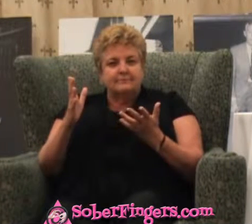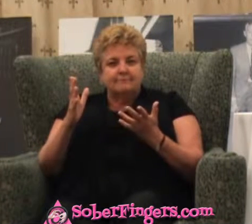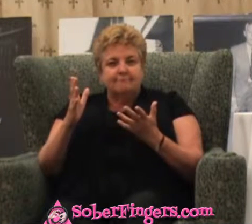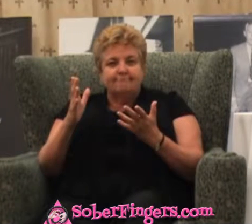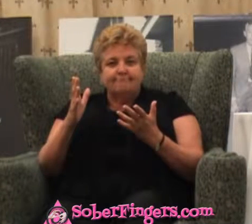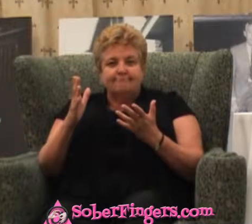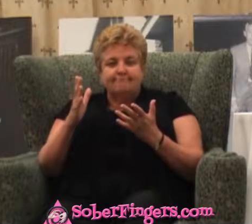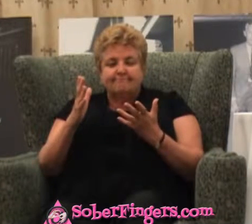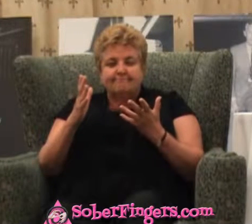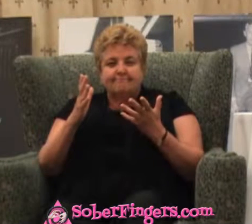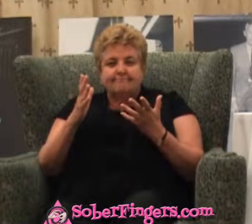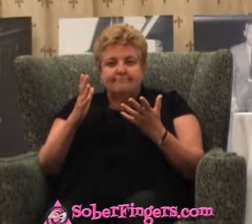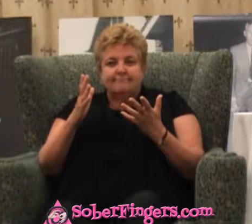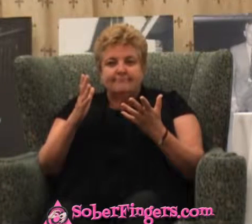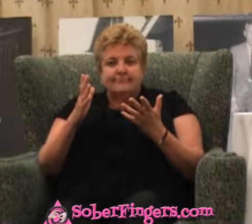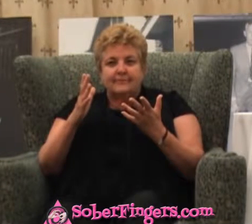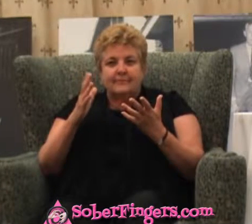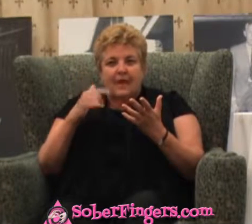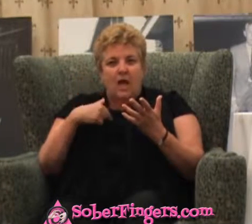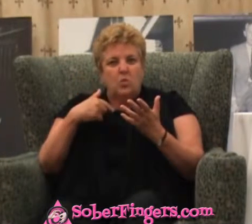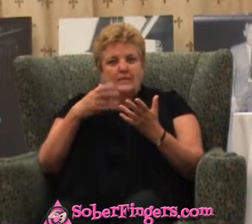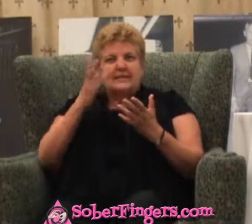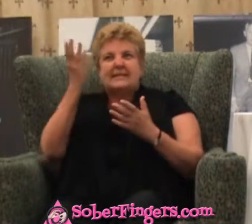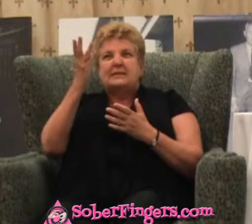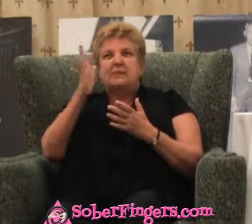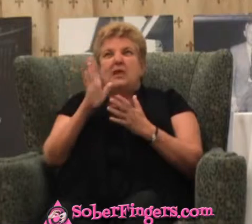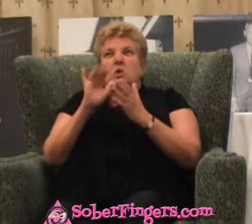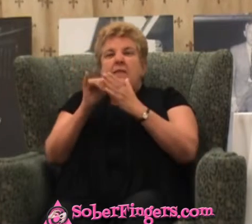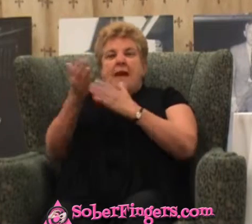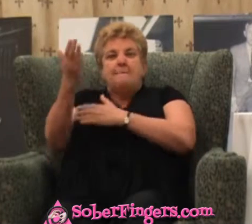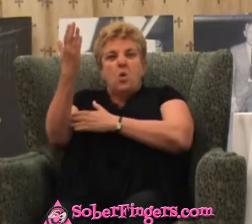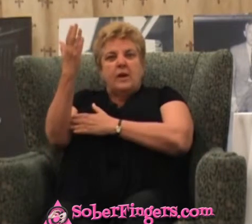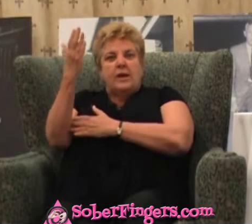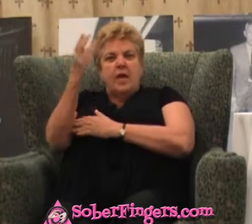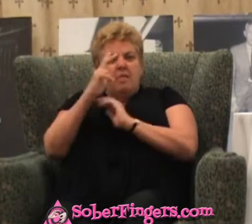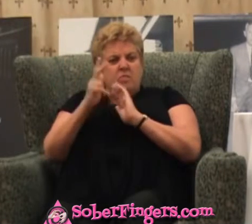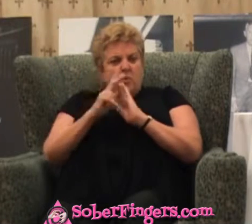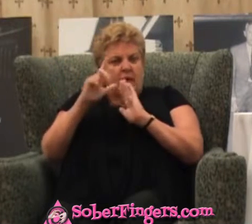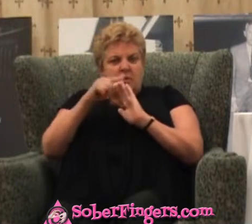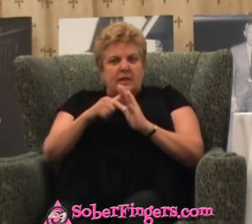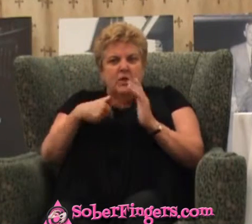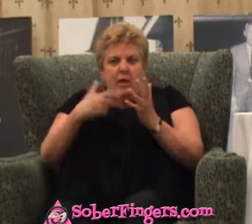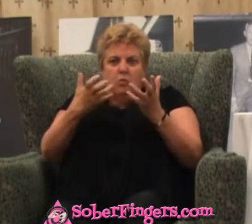I was the speaker that morning, and within 3 hours I wanted to drink.